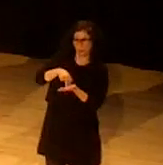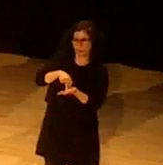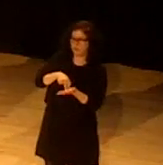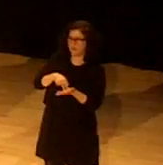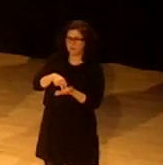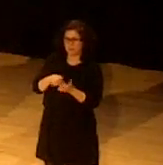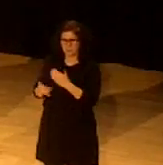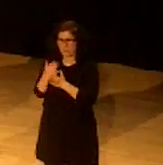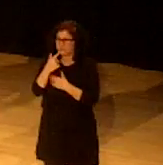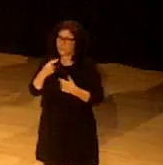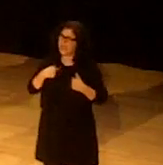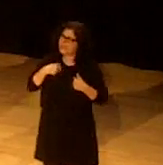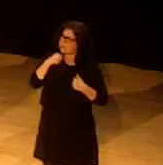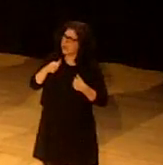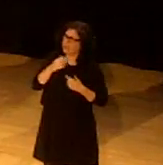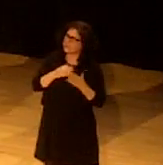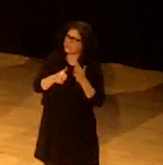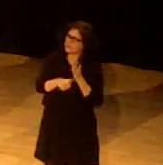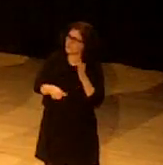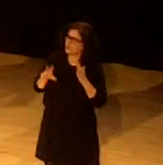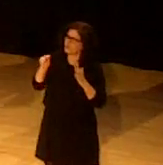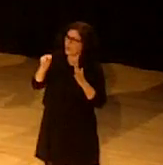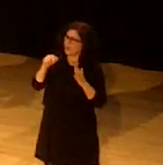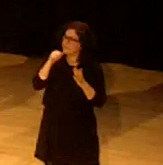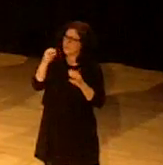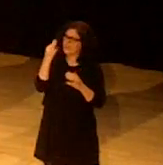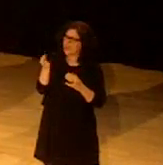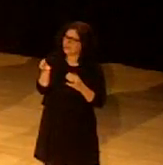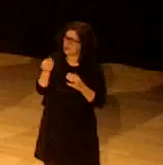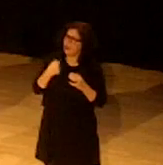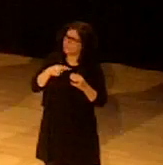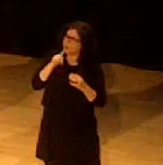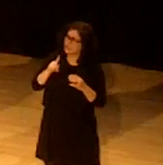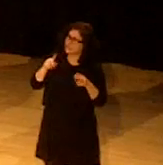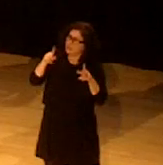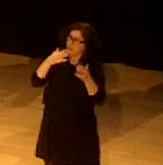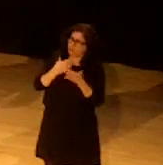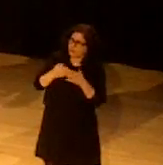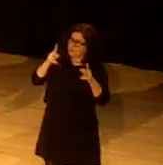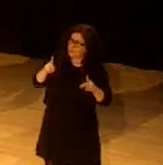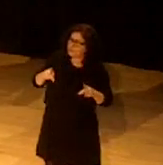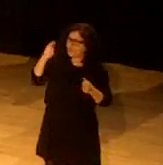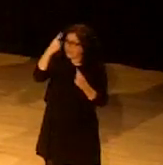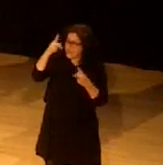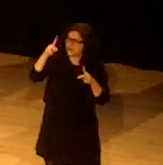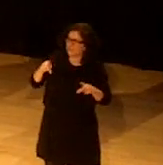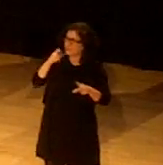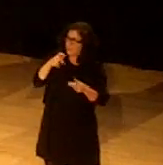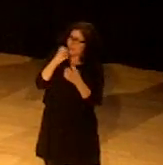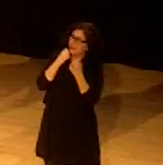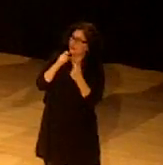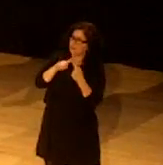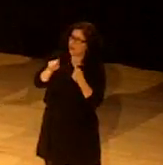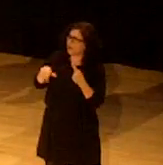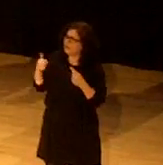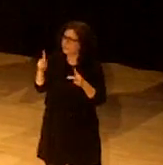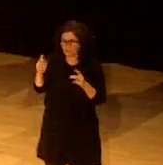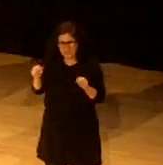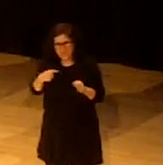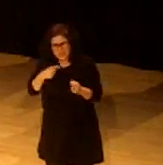not a piece of shit, I'm actually a decent sentient human being who cares about other people. That alone is something that is